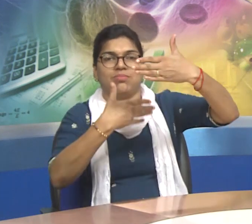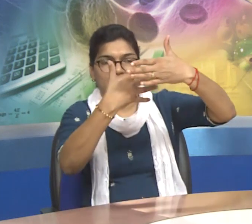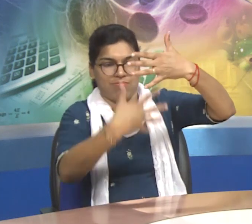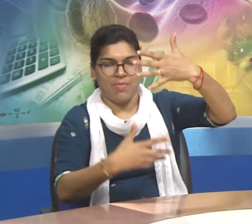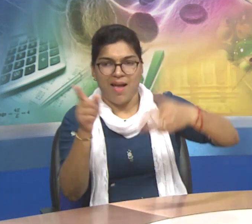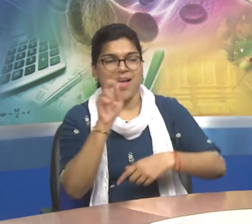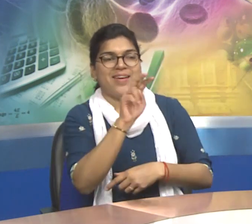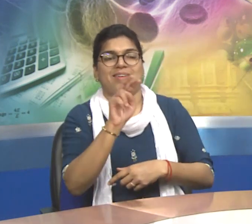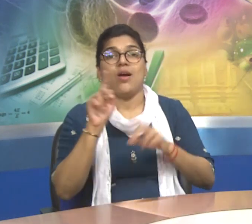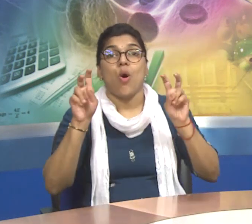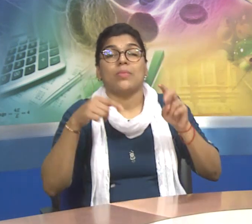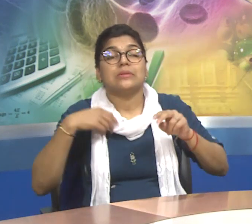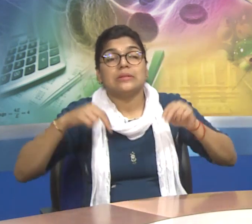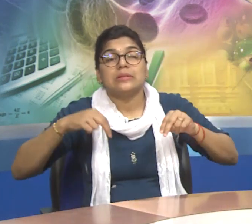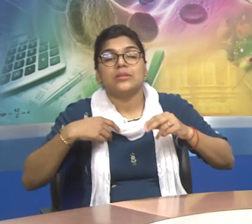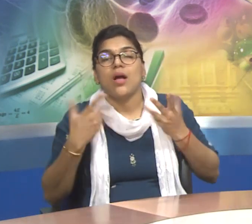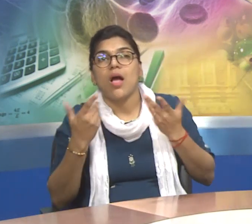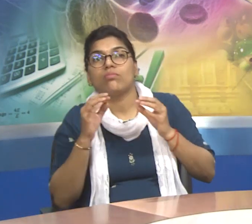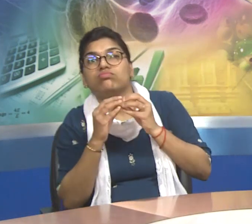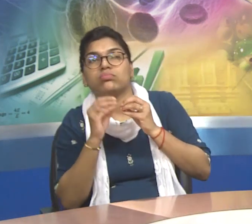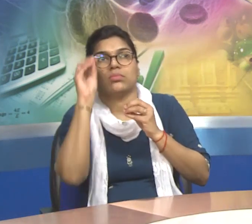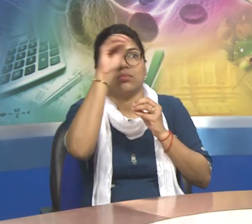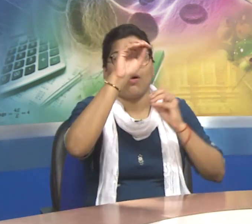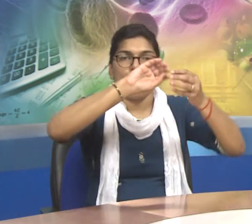locating and retrieving the information which they need.